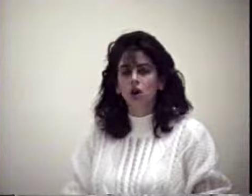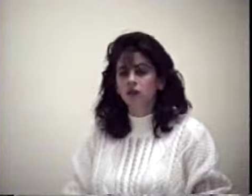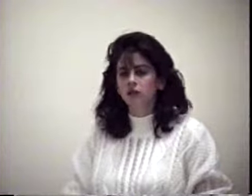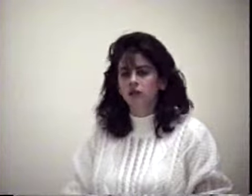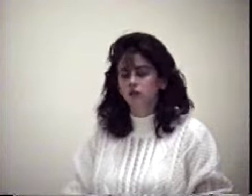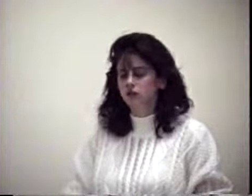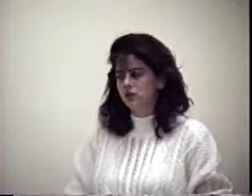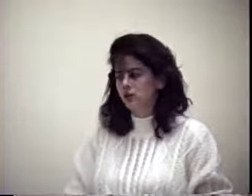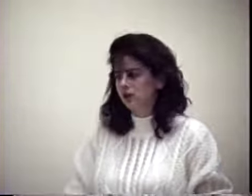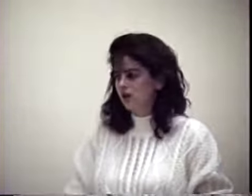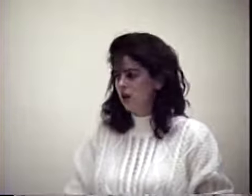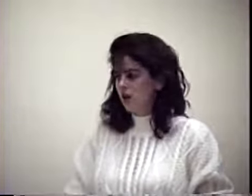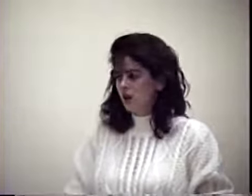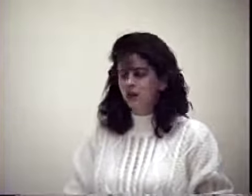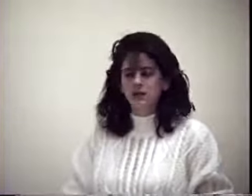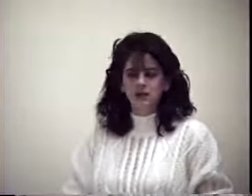all of the culture that is in